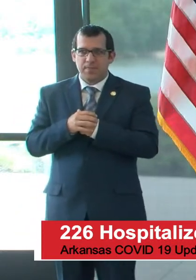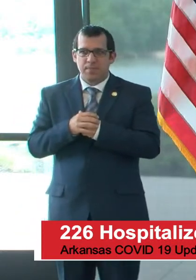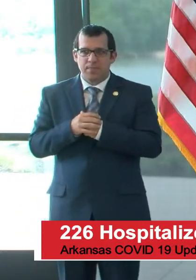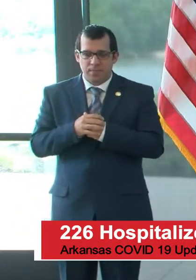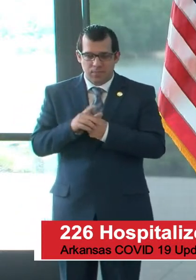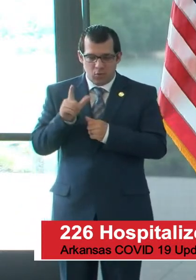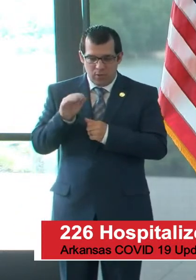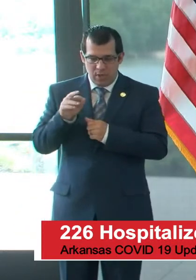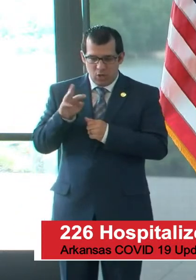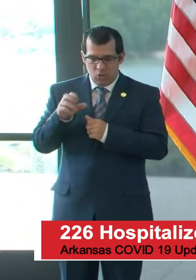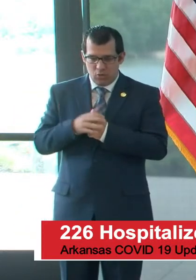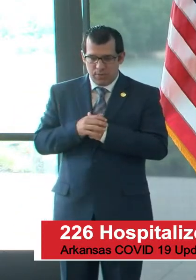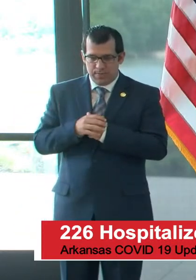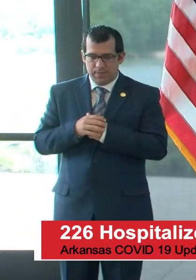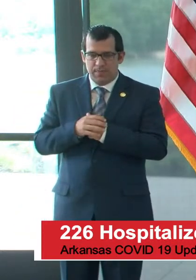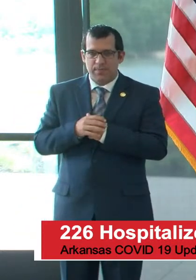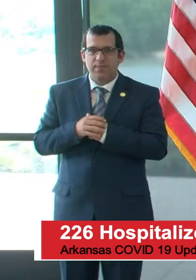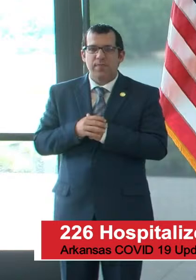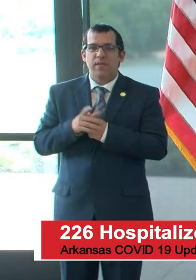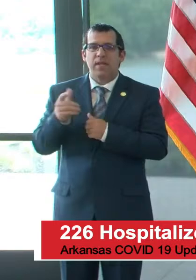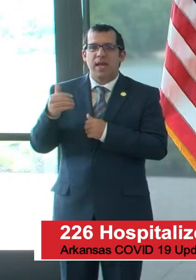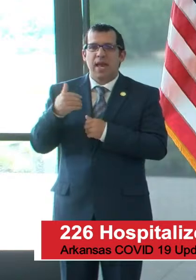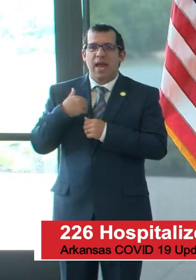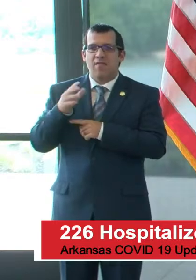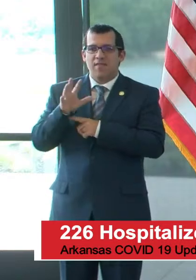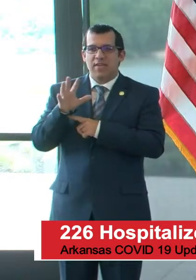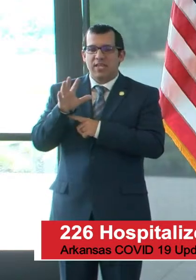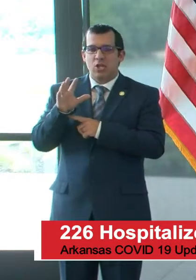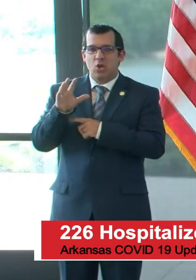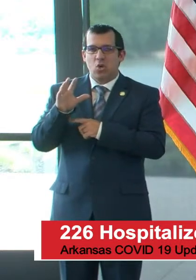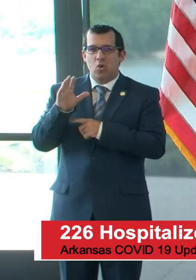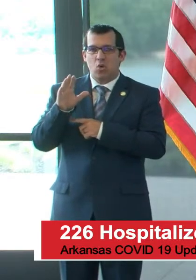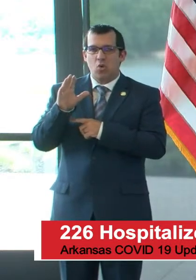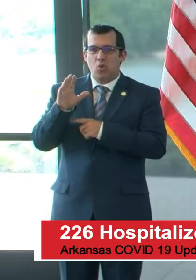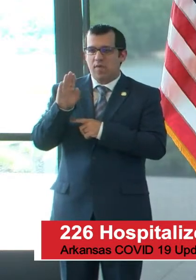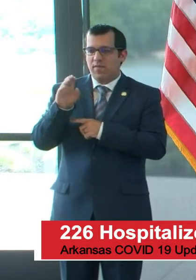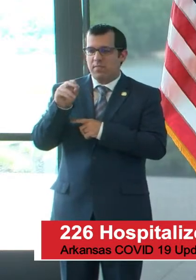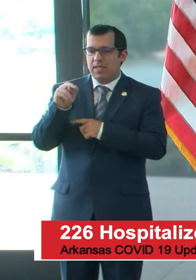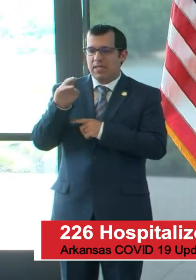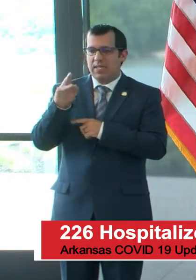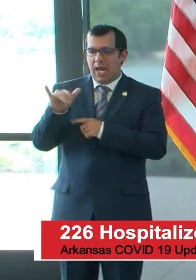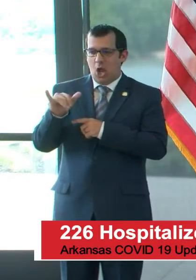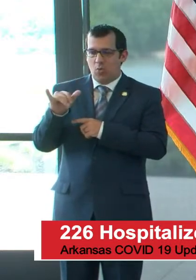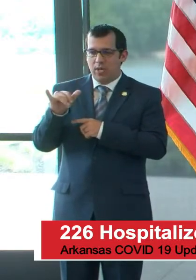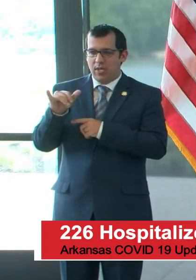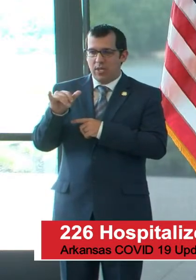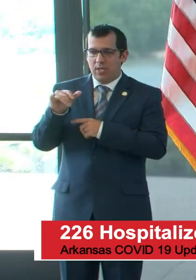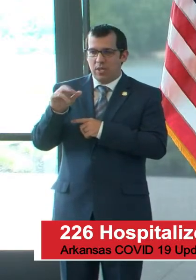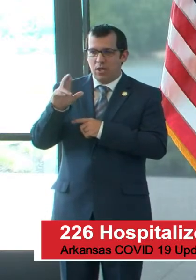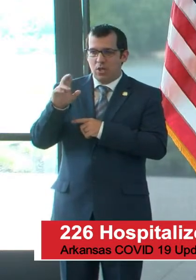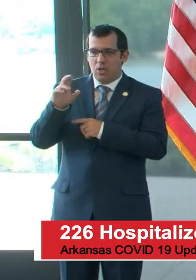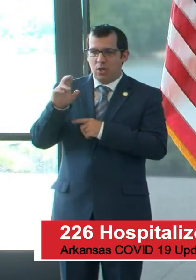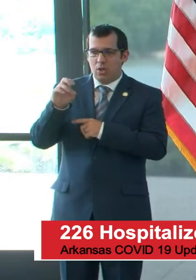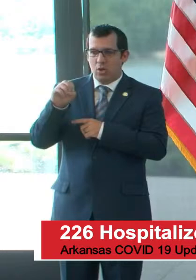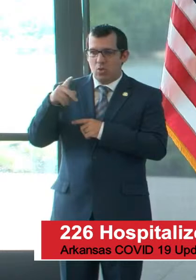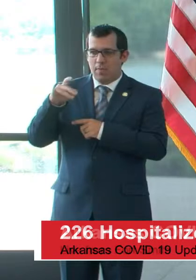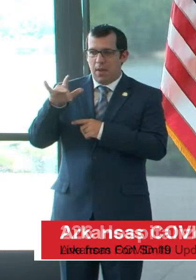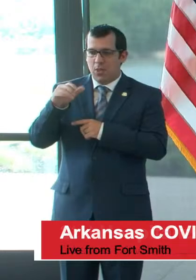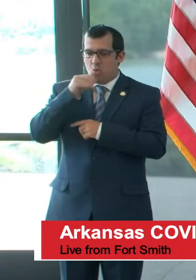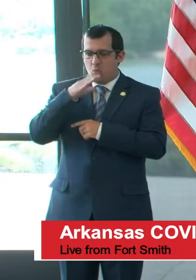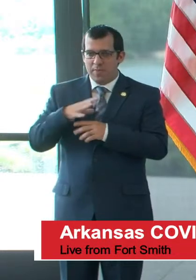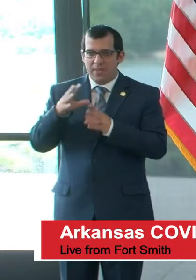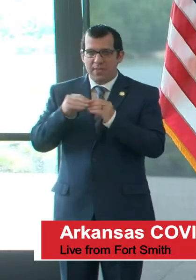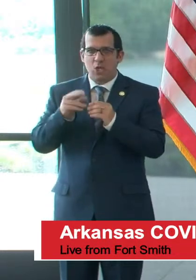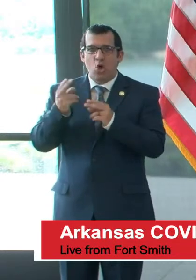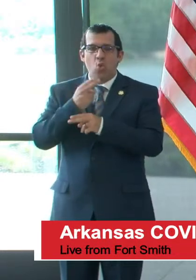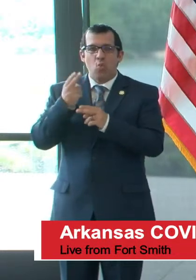329 News, Governor. There's a video of a Benton County JP in which he says at a Benton County Republican women's meeting last night that